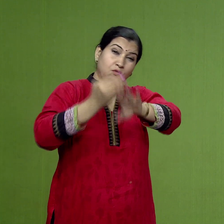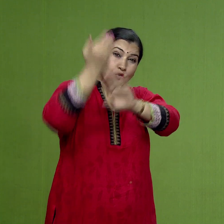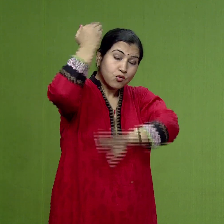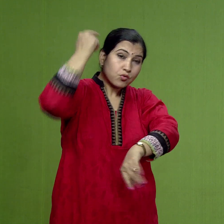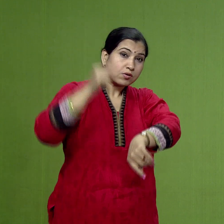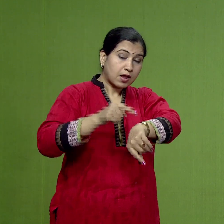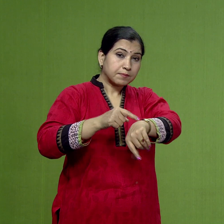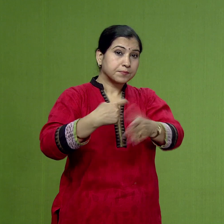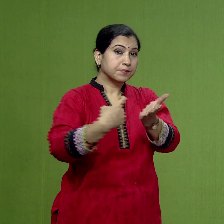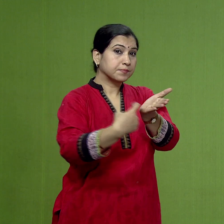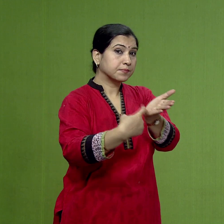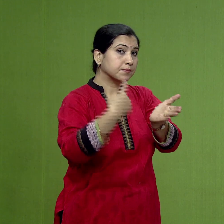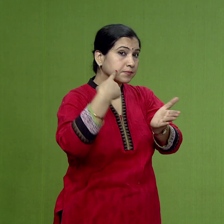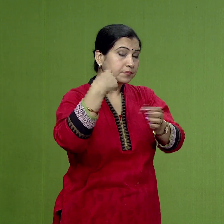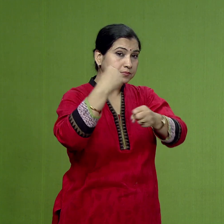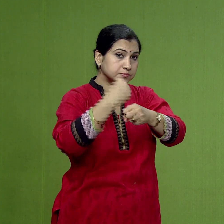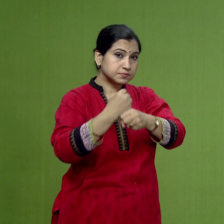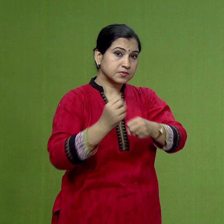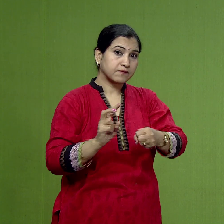Do you know about Vedas?